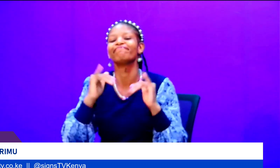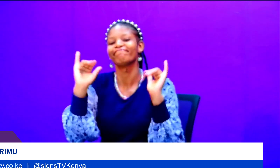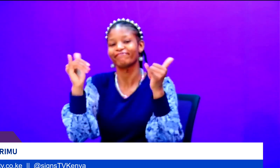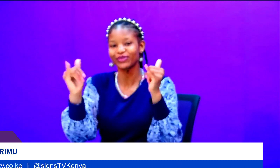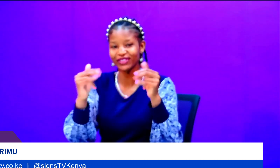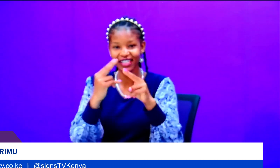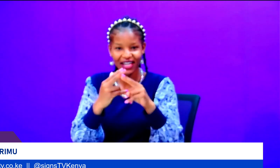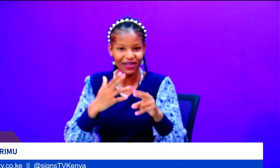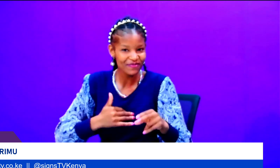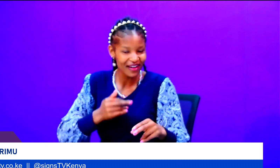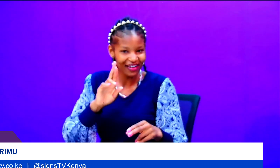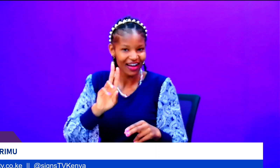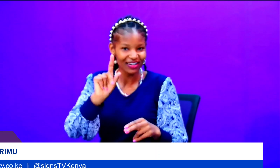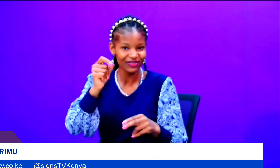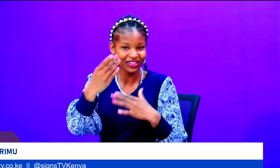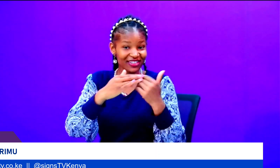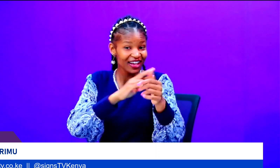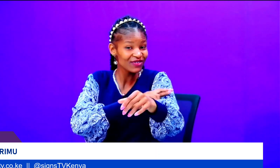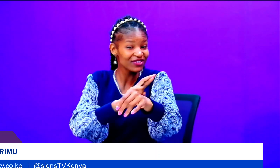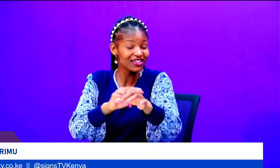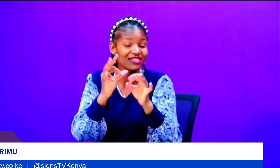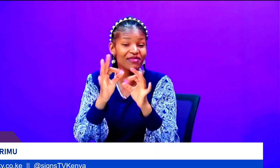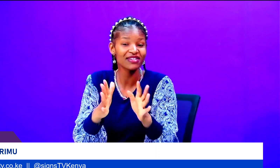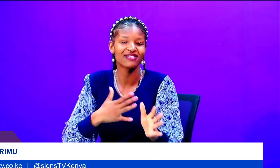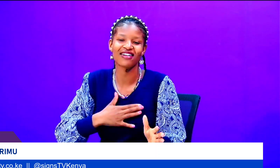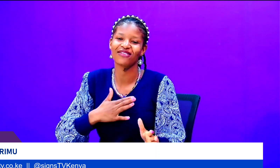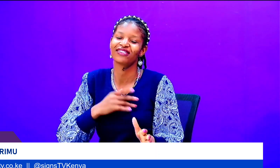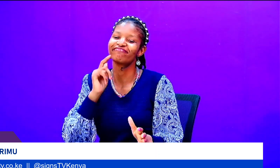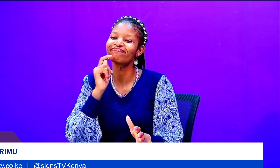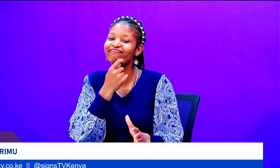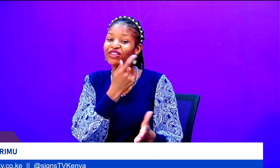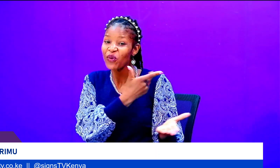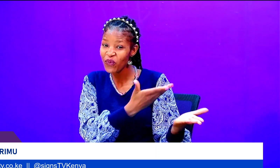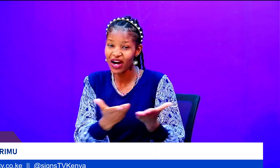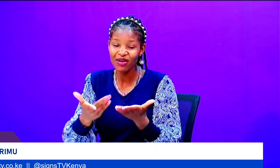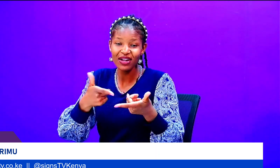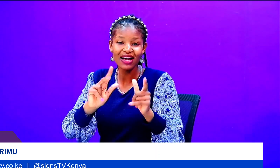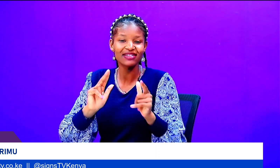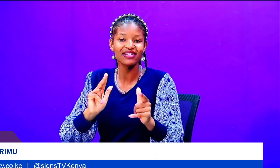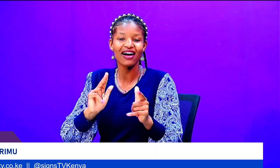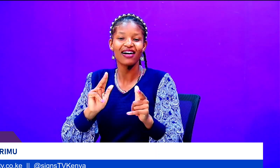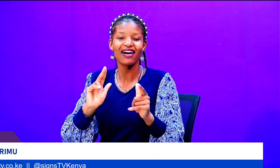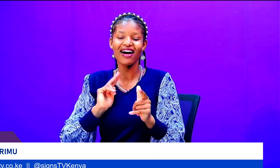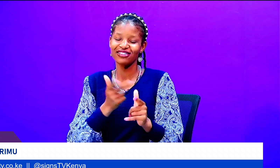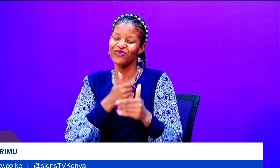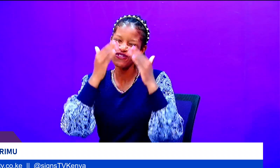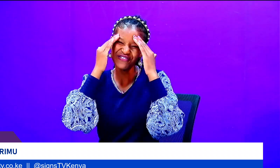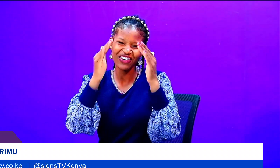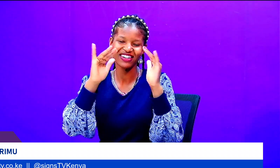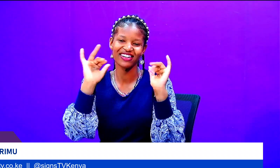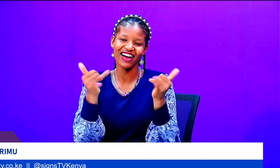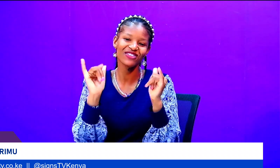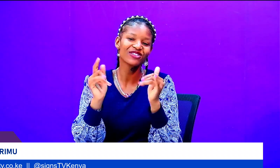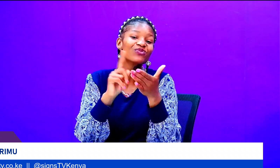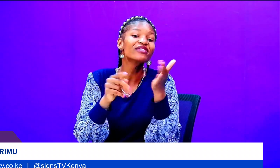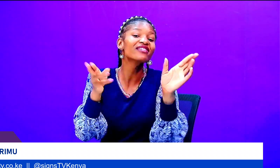Hello viewers and welcome to Science TV Crunch News. You are with me, Ruth Wairimu, with my sign language interpreter doing the